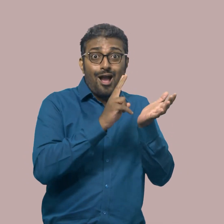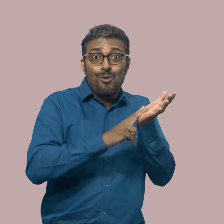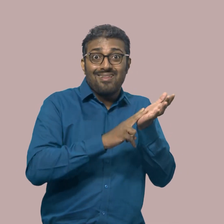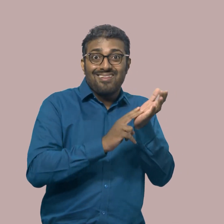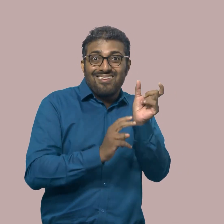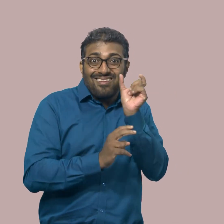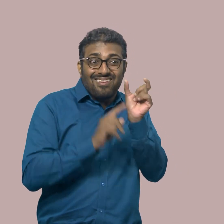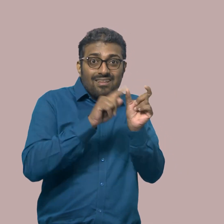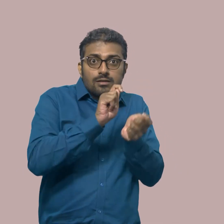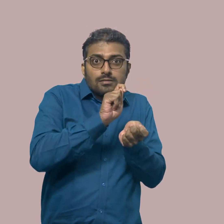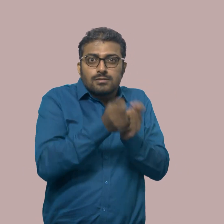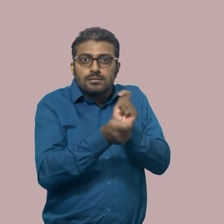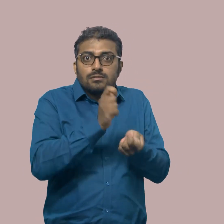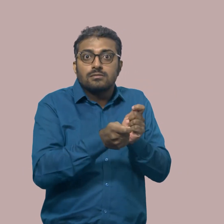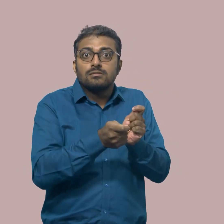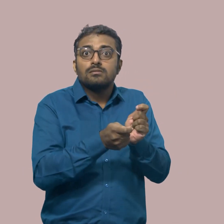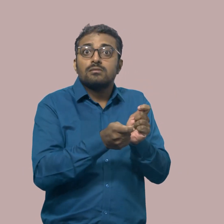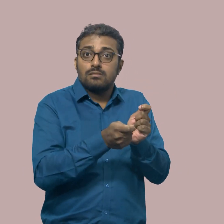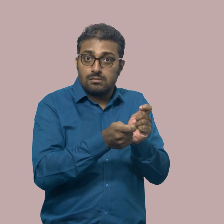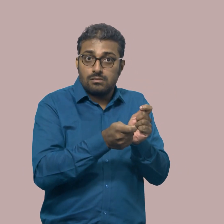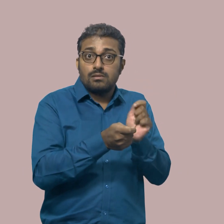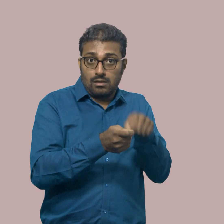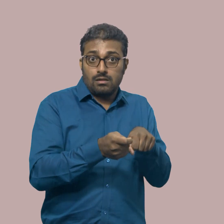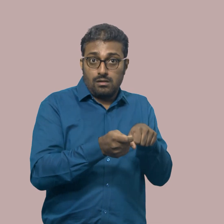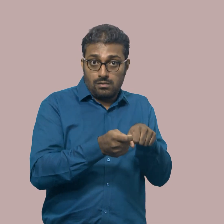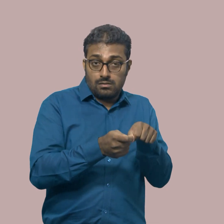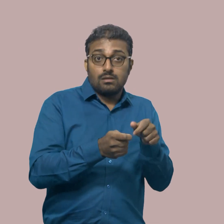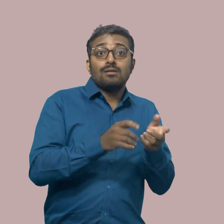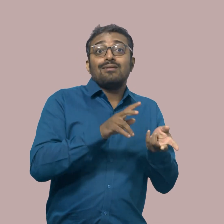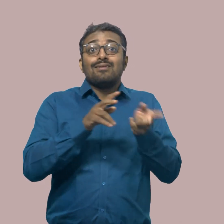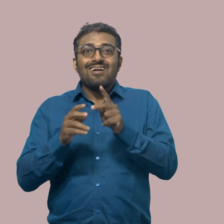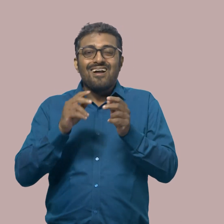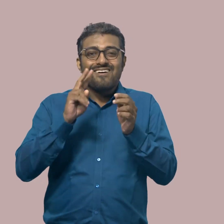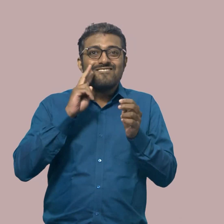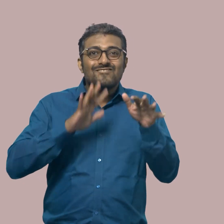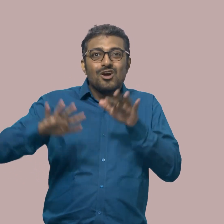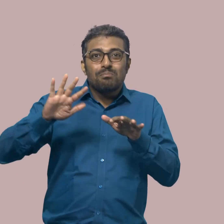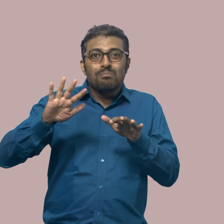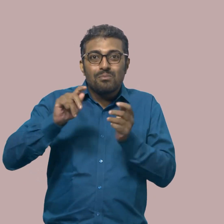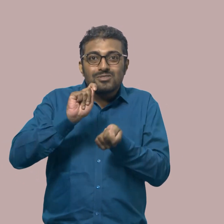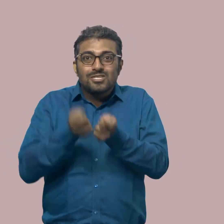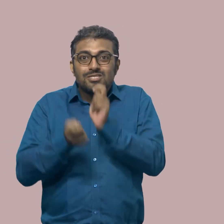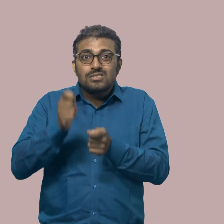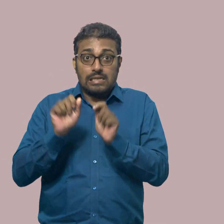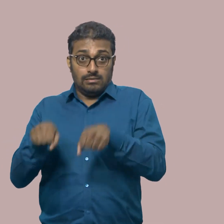Both noun and verb can be modified in various ways to express various